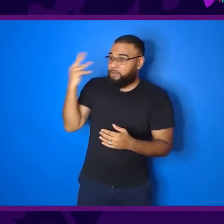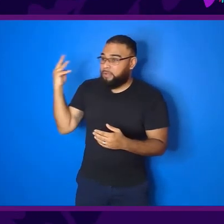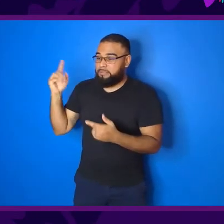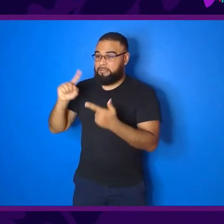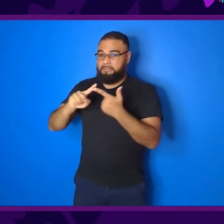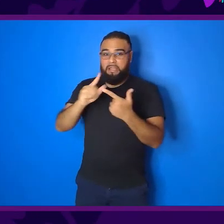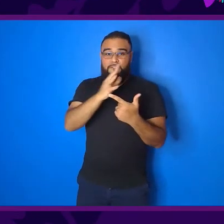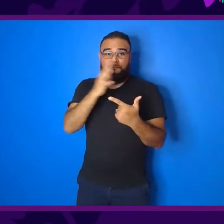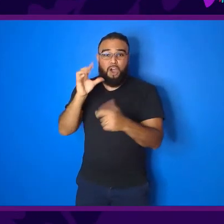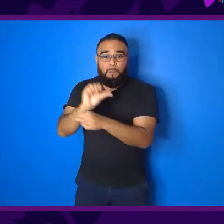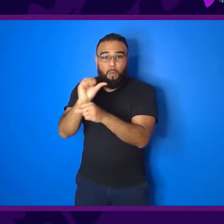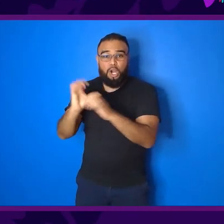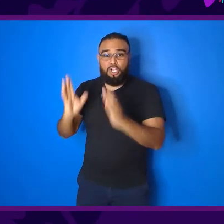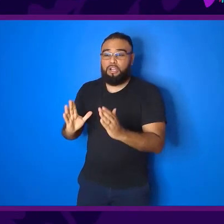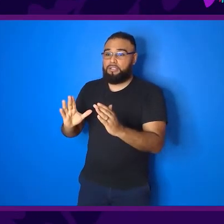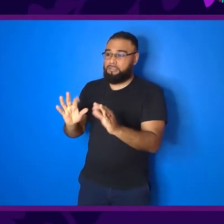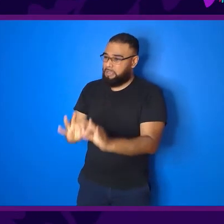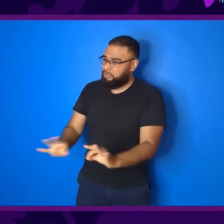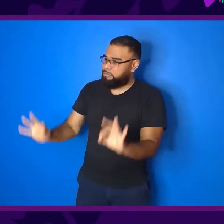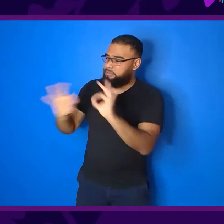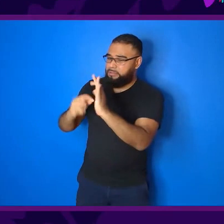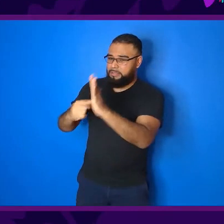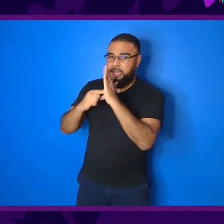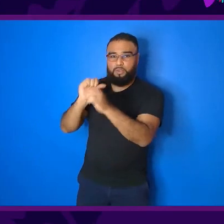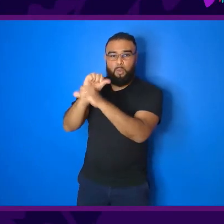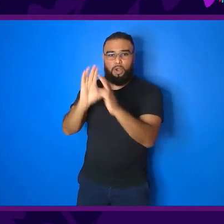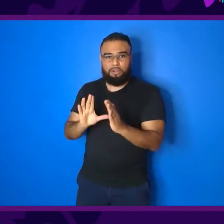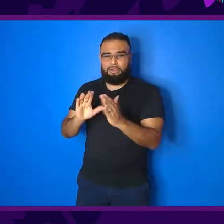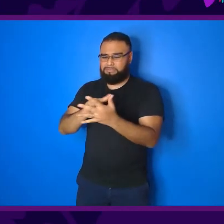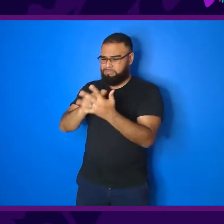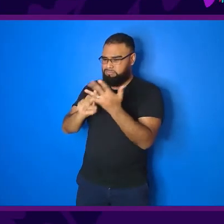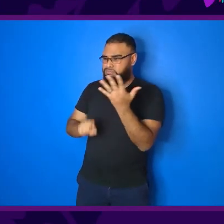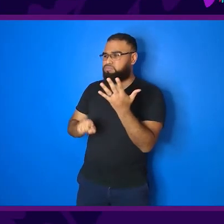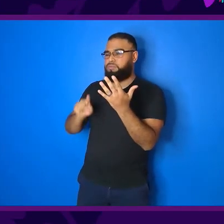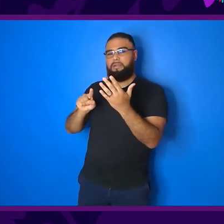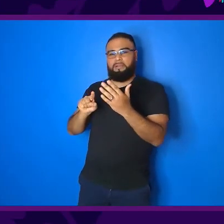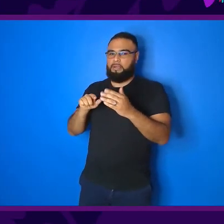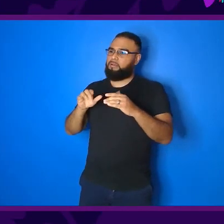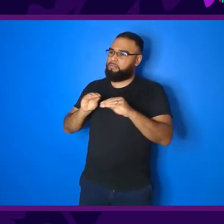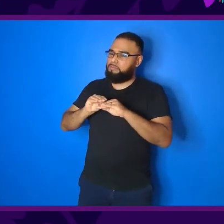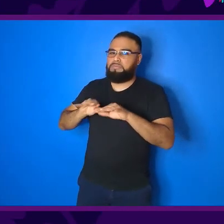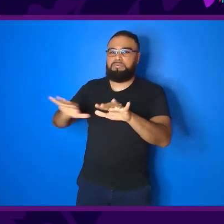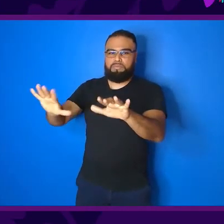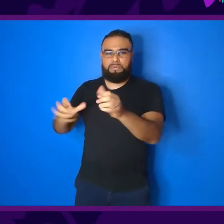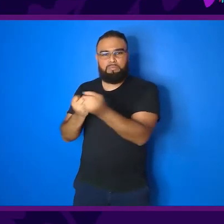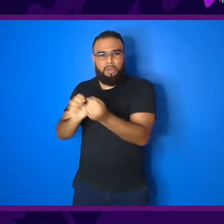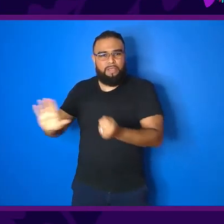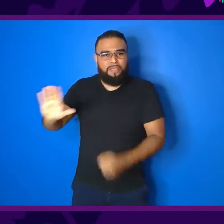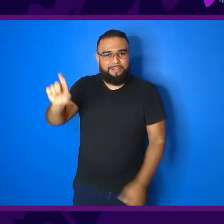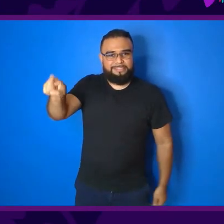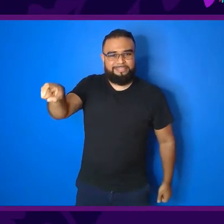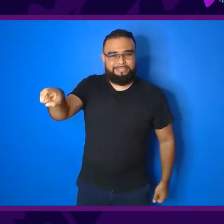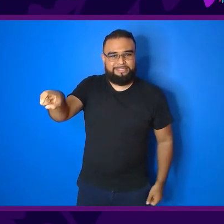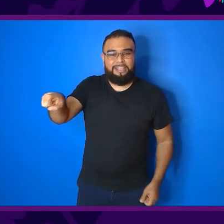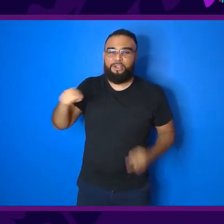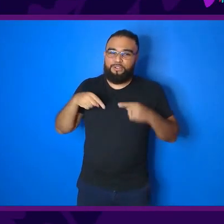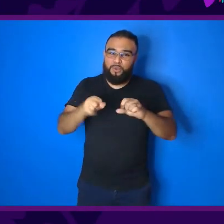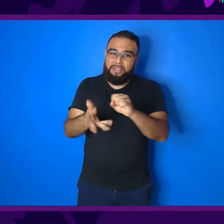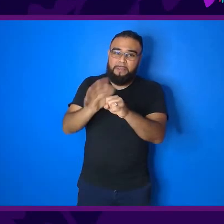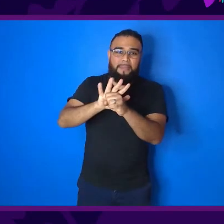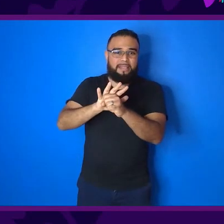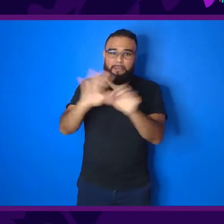and essential workers during the pandemic. Once again, Dolores is truly on the front